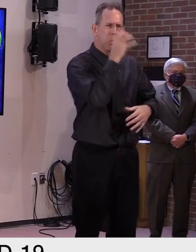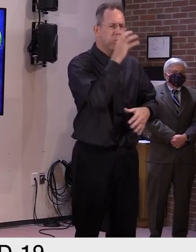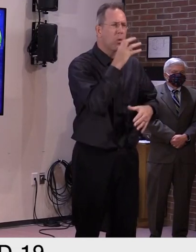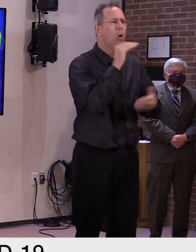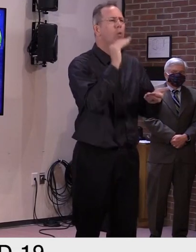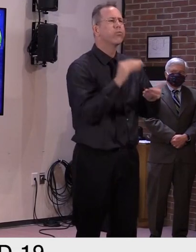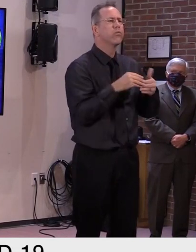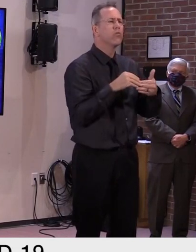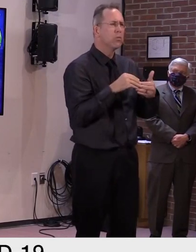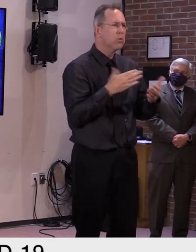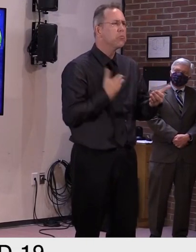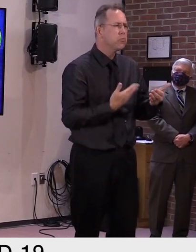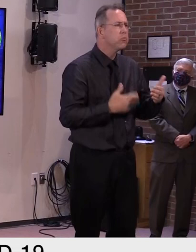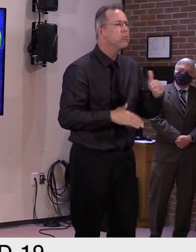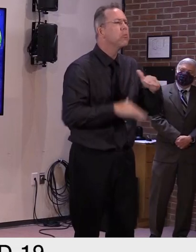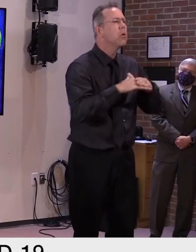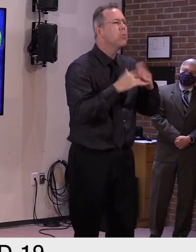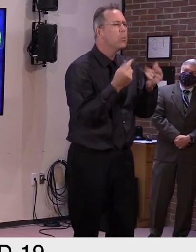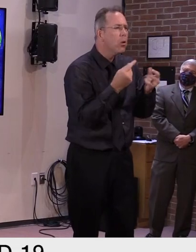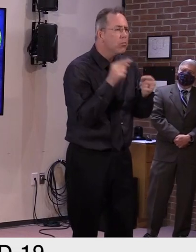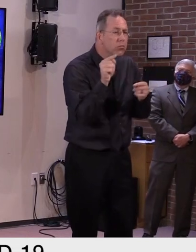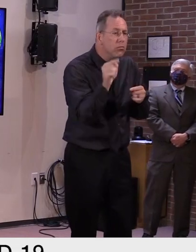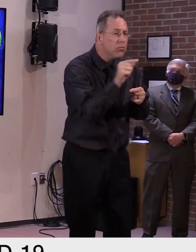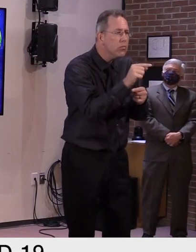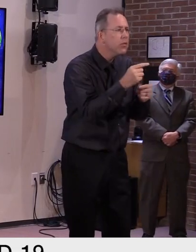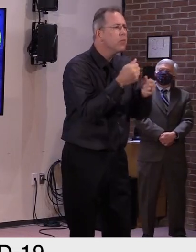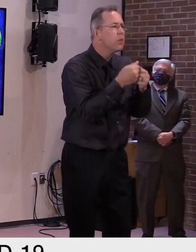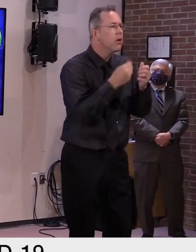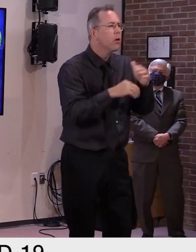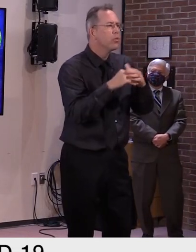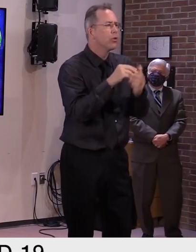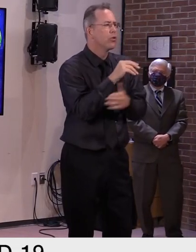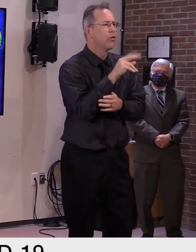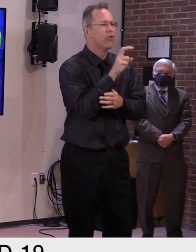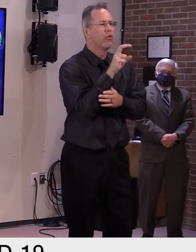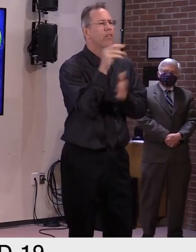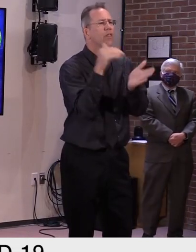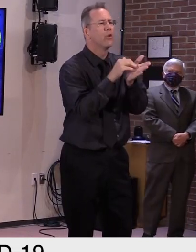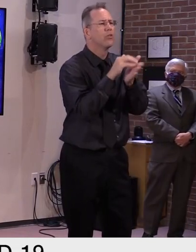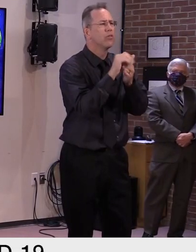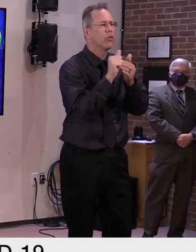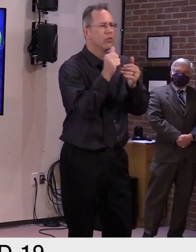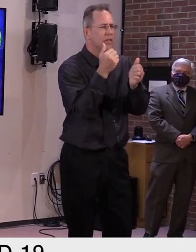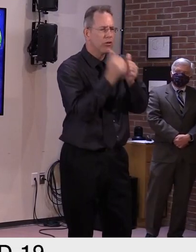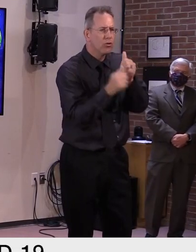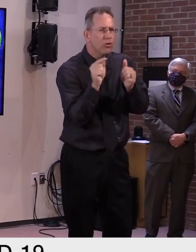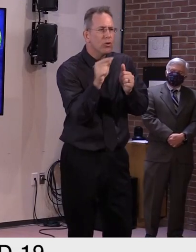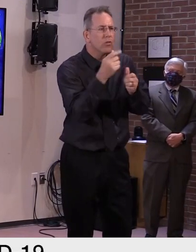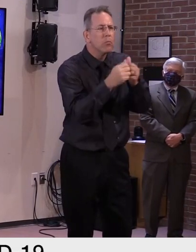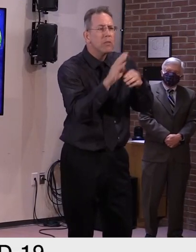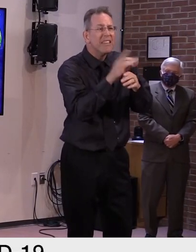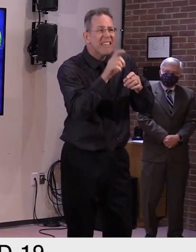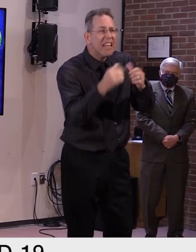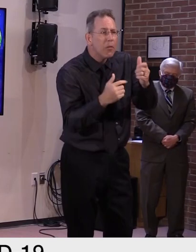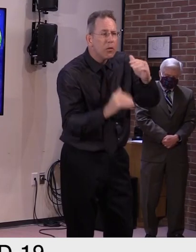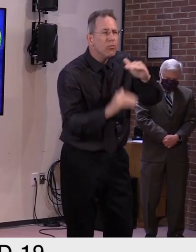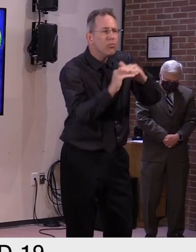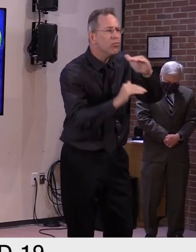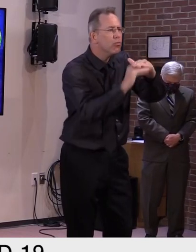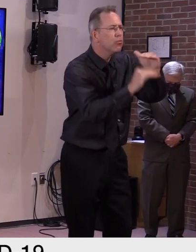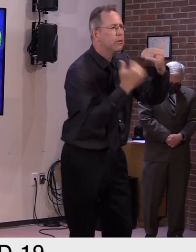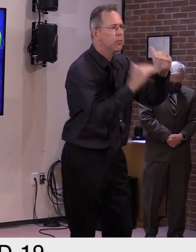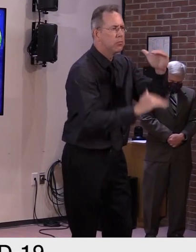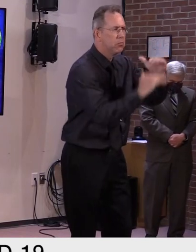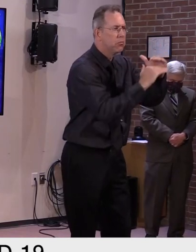in total, if you receive grants from us before, plus this grant, cannot exceed $300,000.